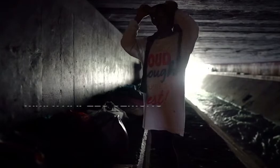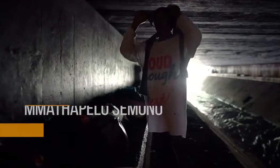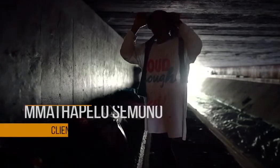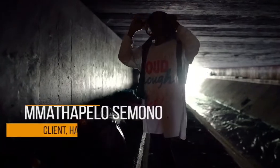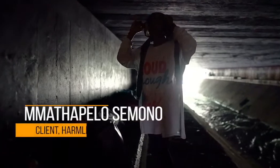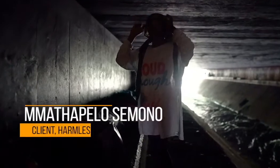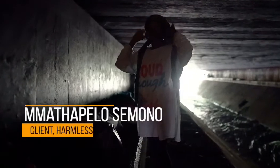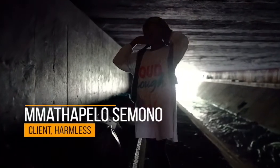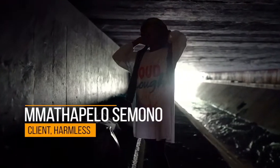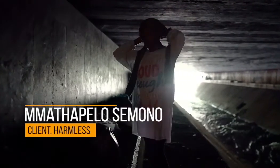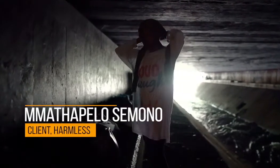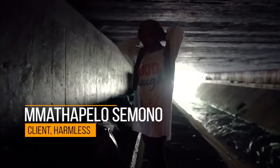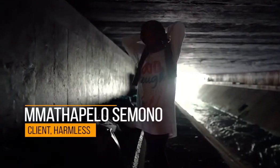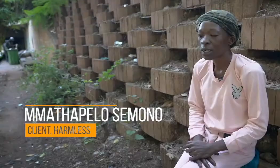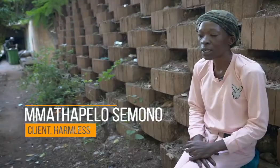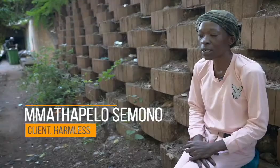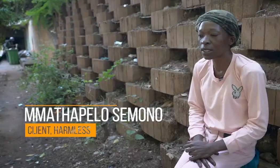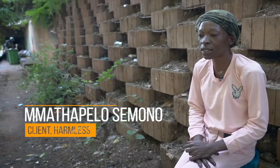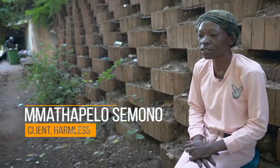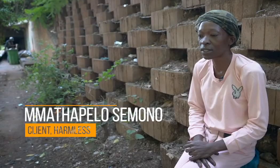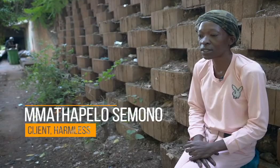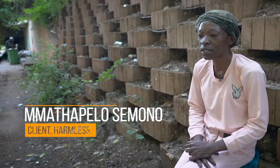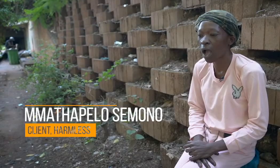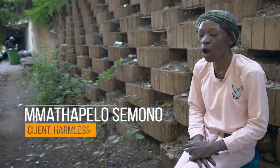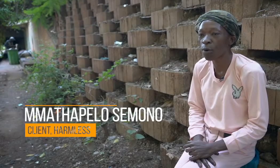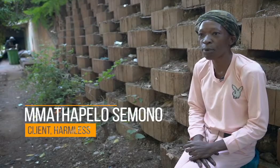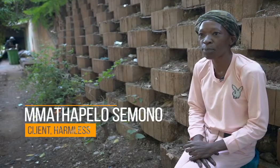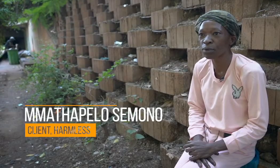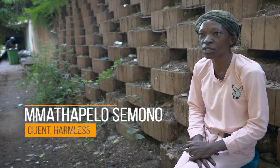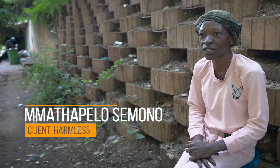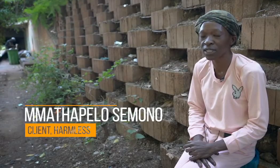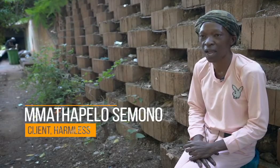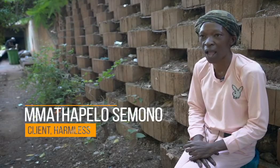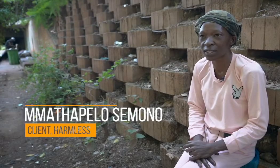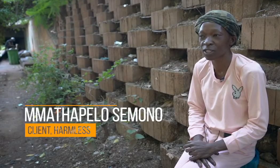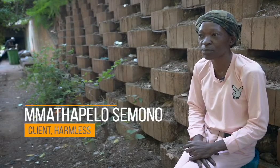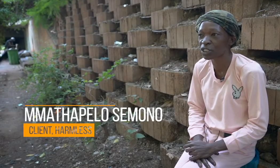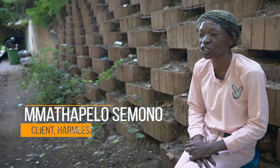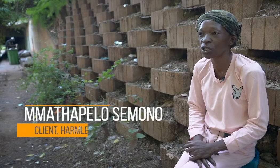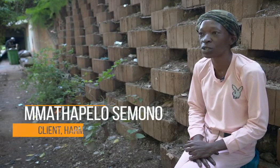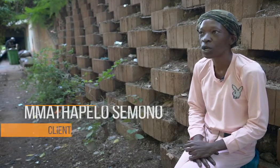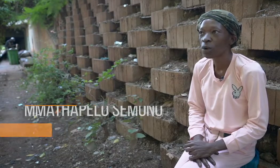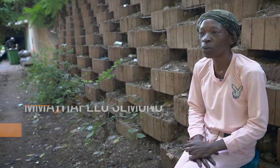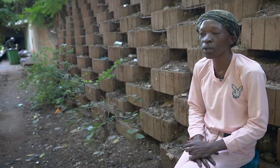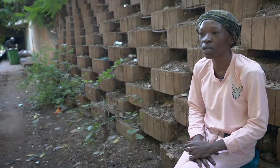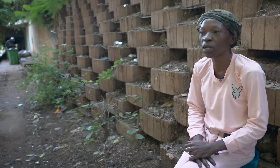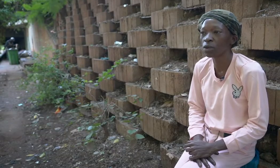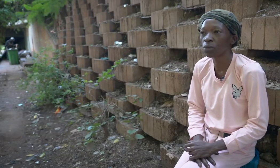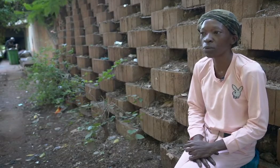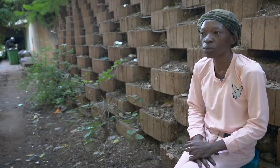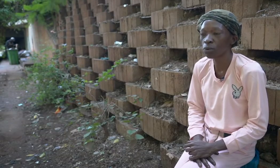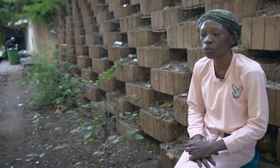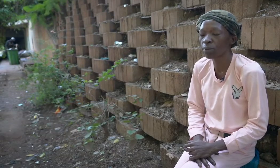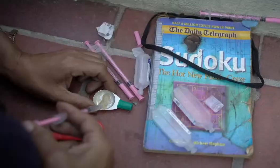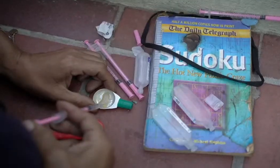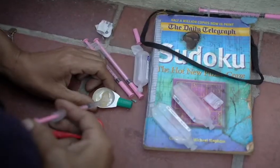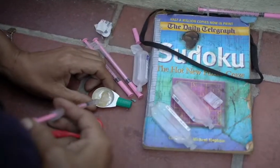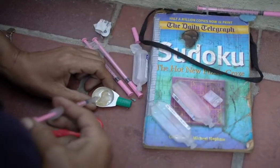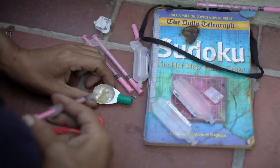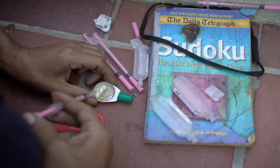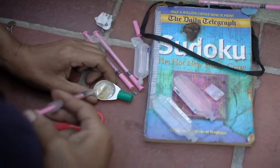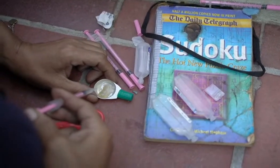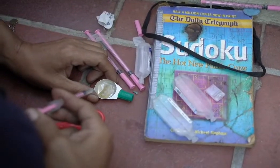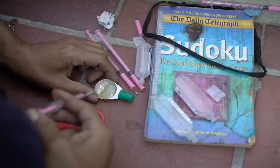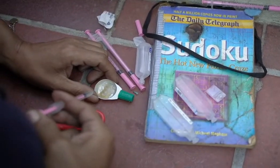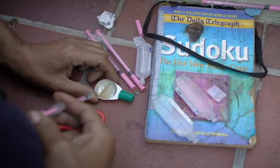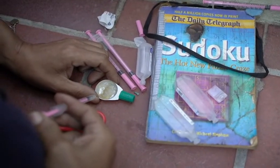I'm facing is how people treat us, especially we women